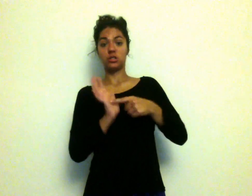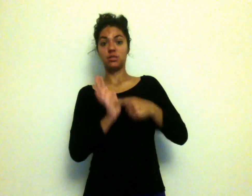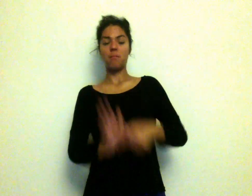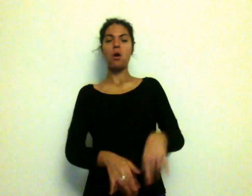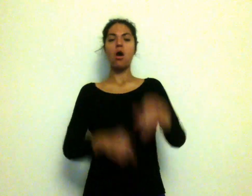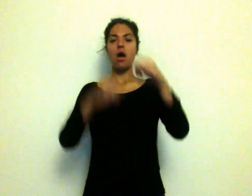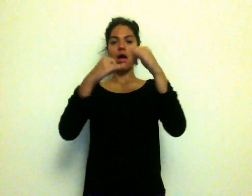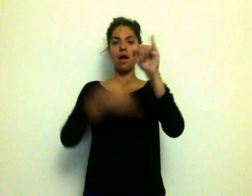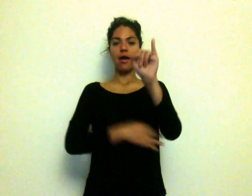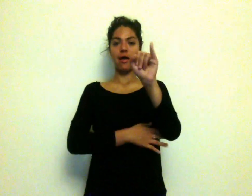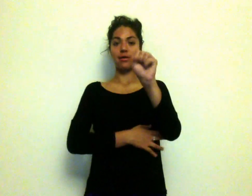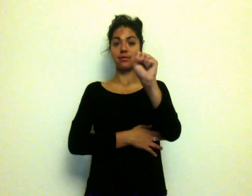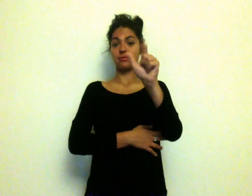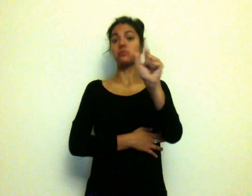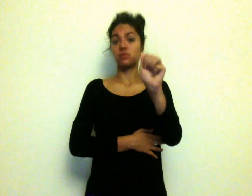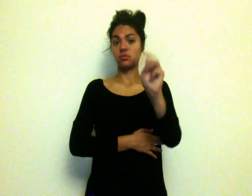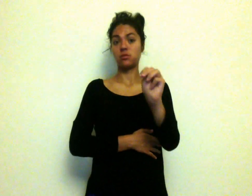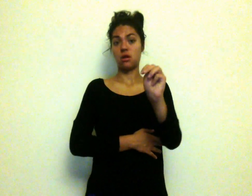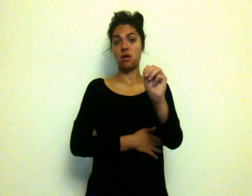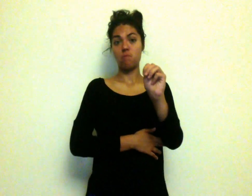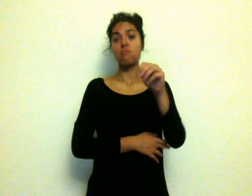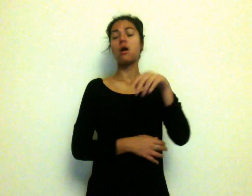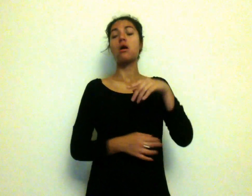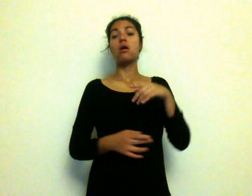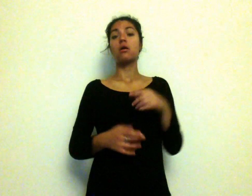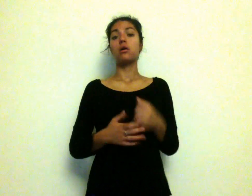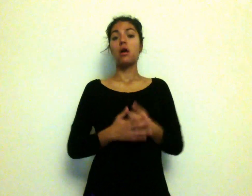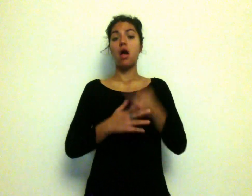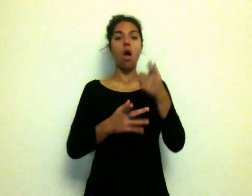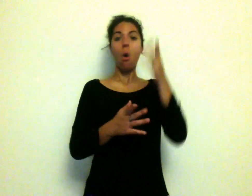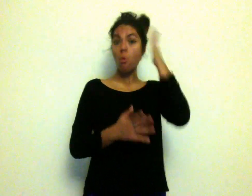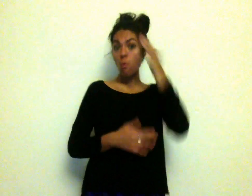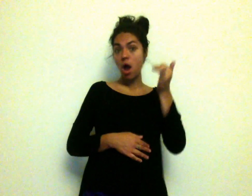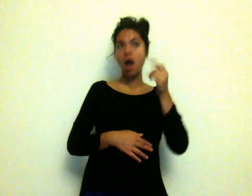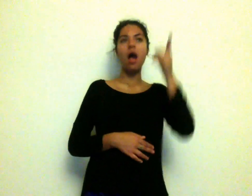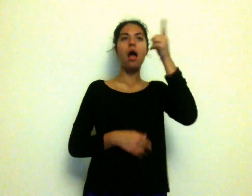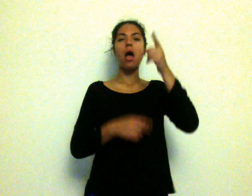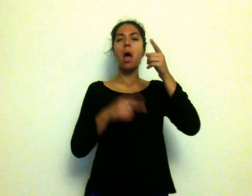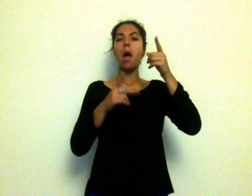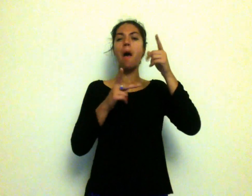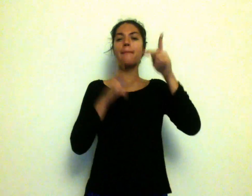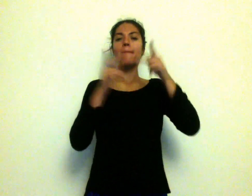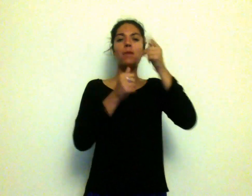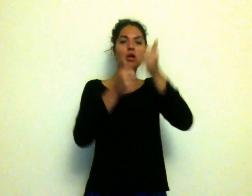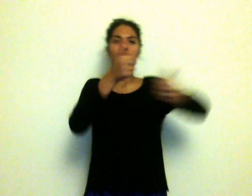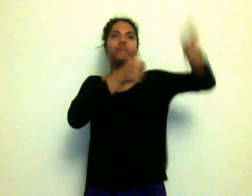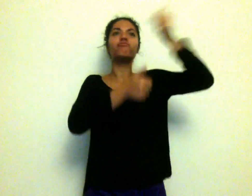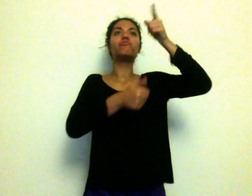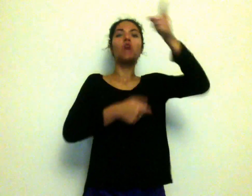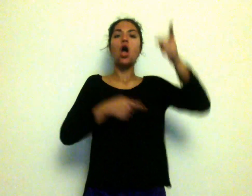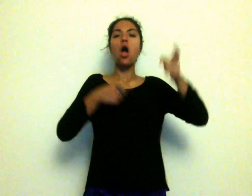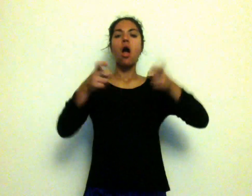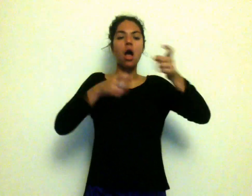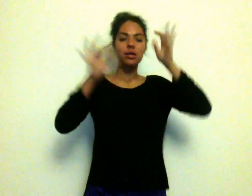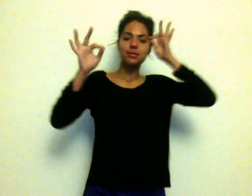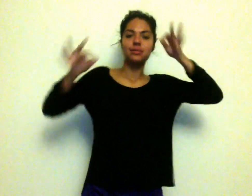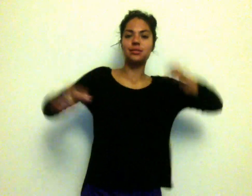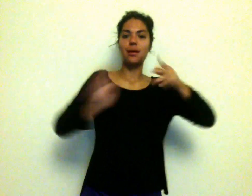Because the mullahs and the ayatollahs and the leaders form the policy. The hadith, the traditions come from the